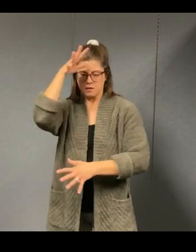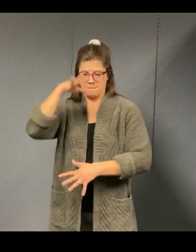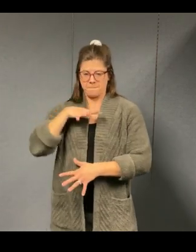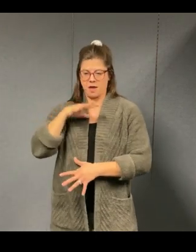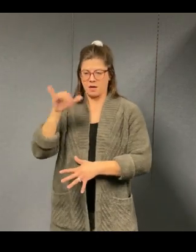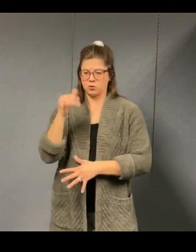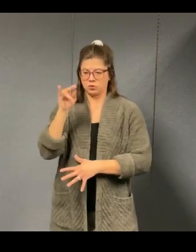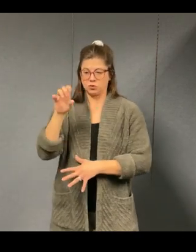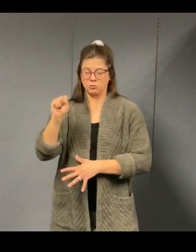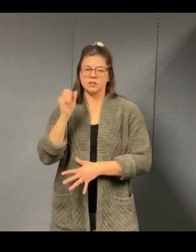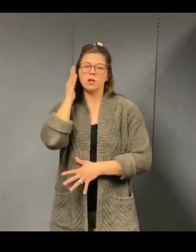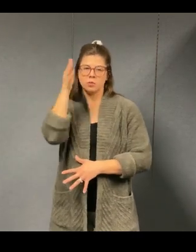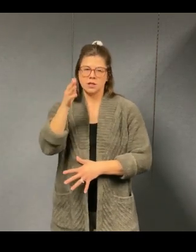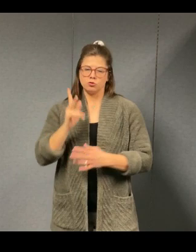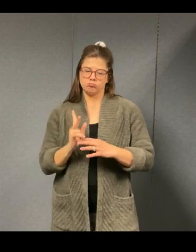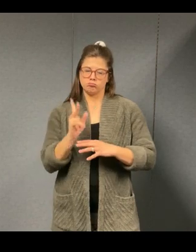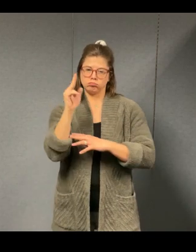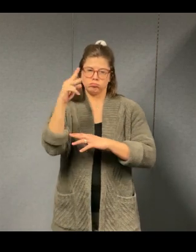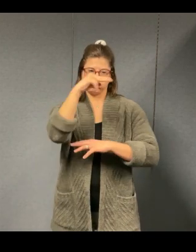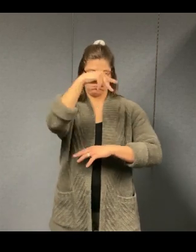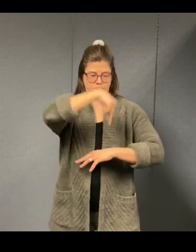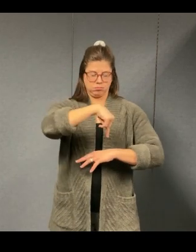have to cut an opening where he can install the door.